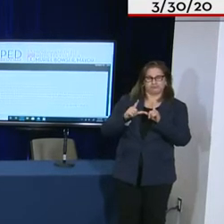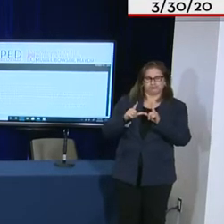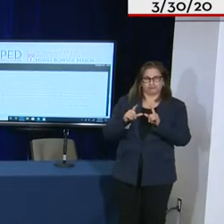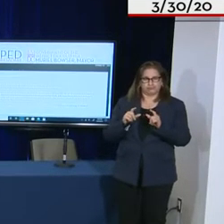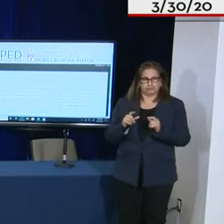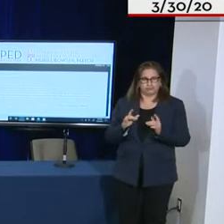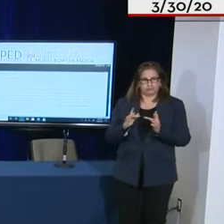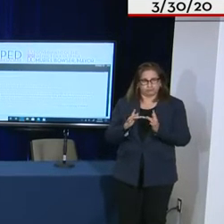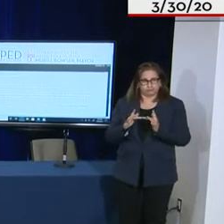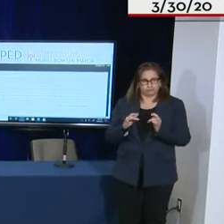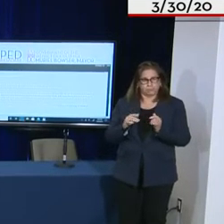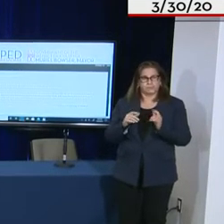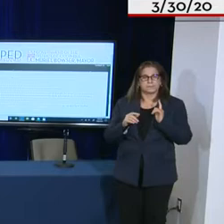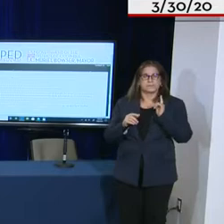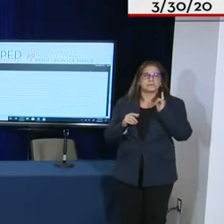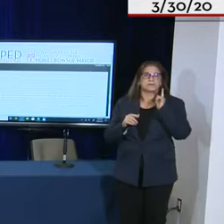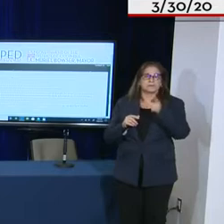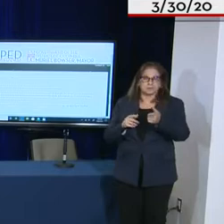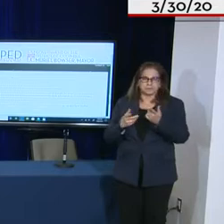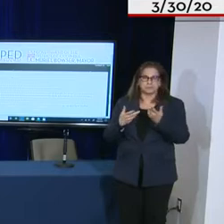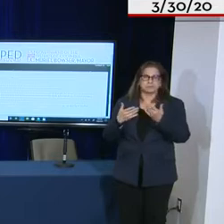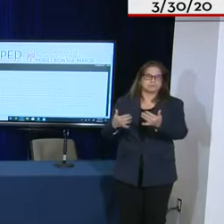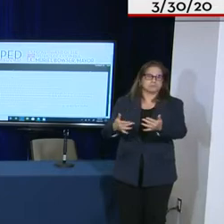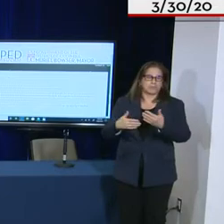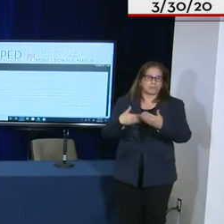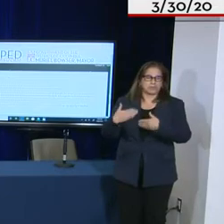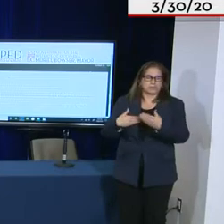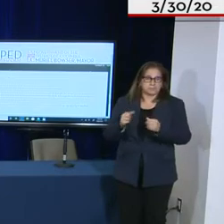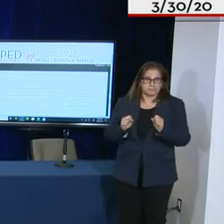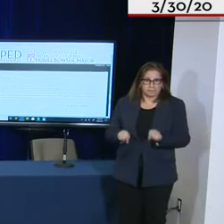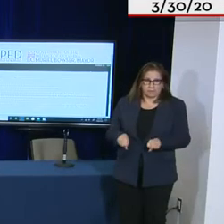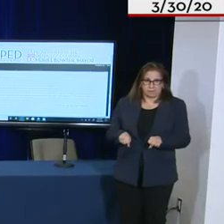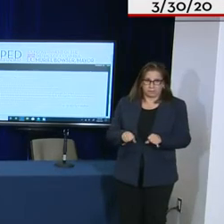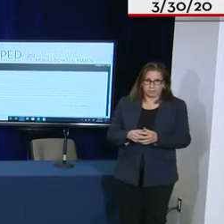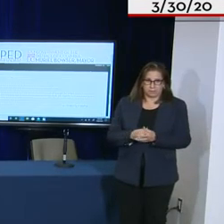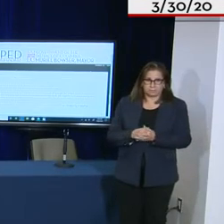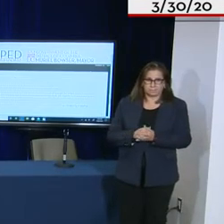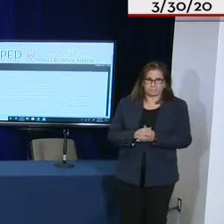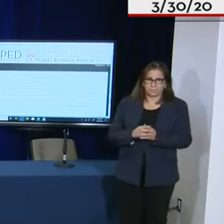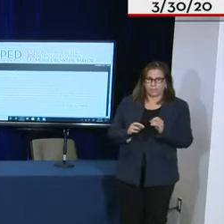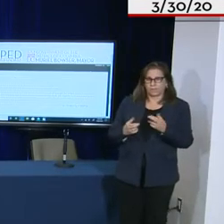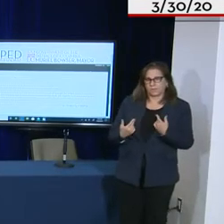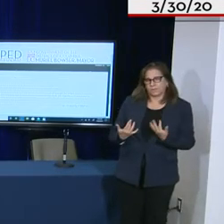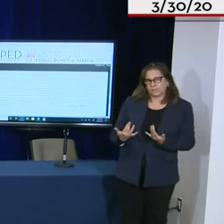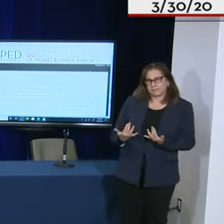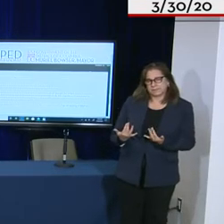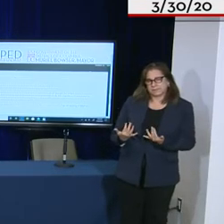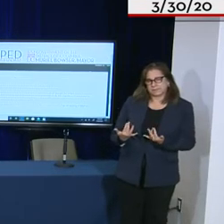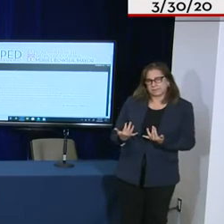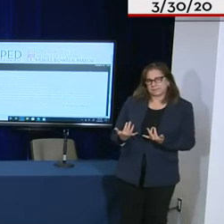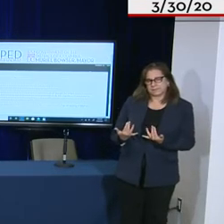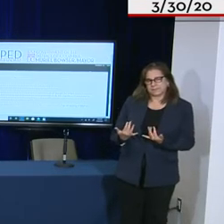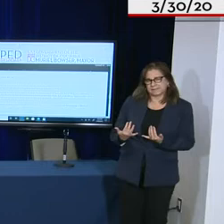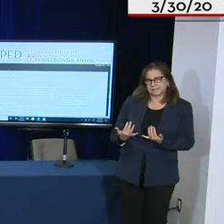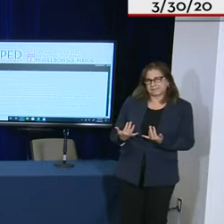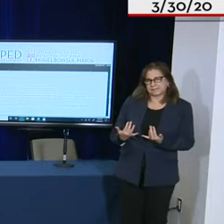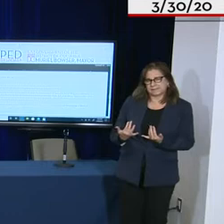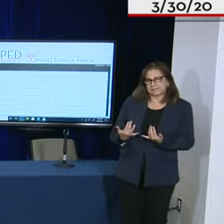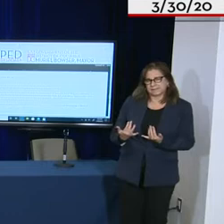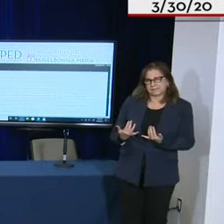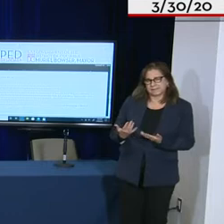through the rest of the process? Or do they have to wait for the whole entire process through this